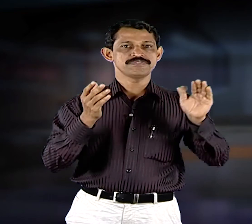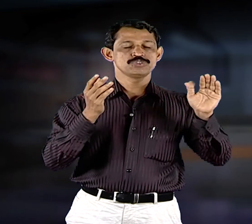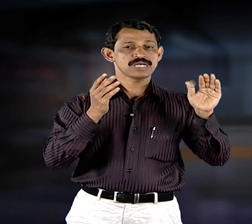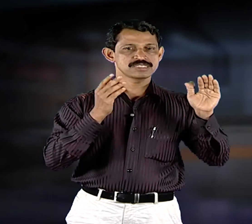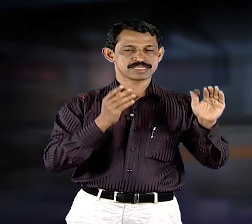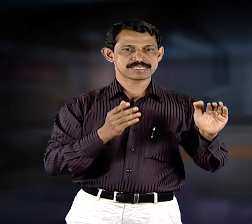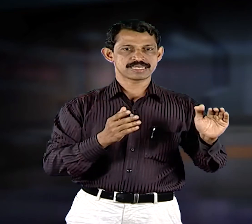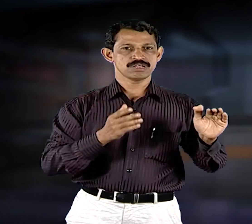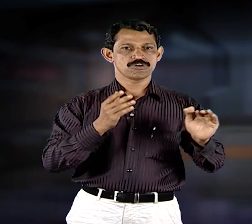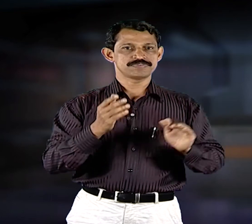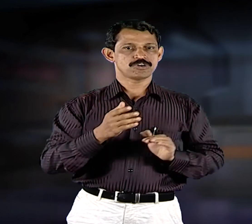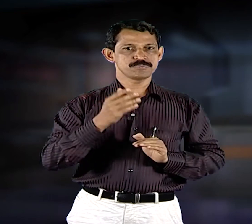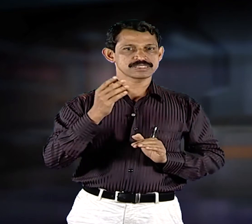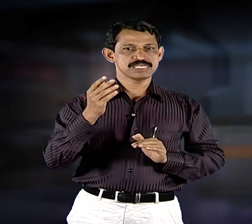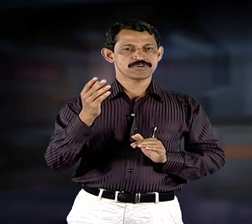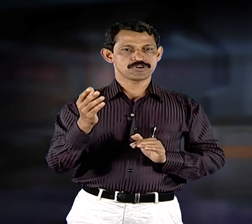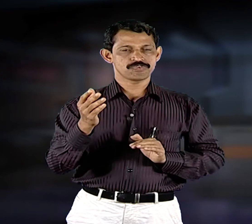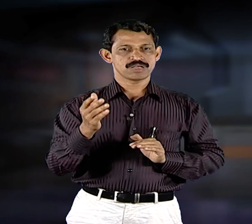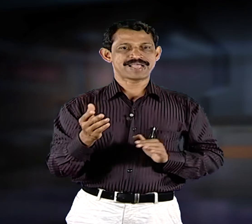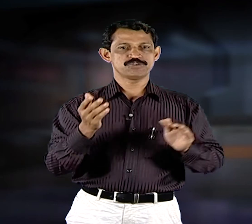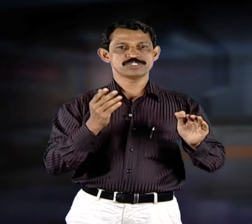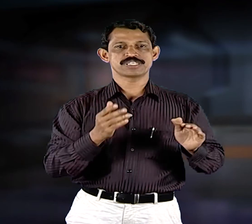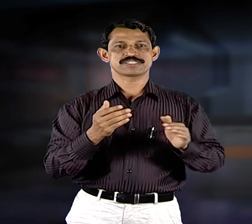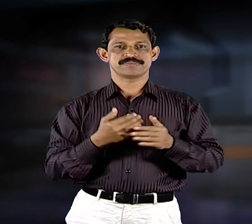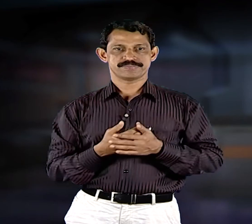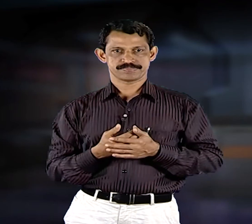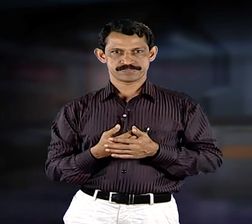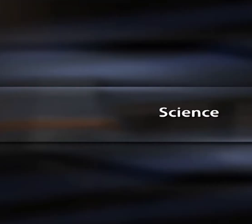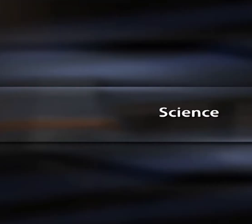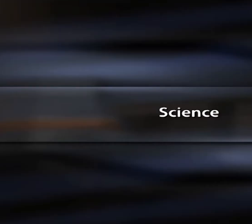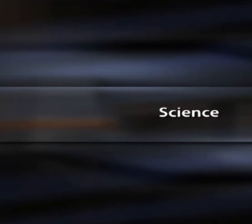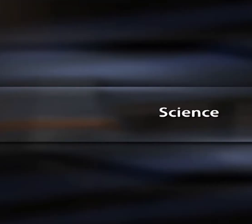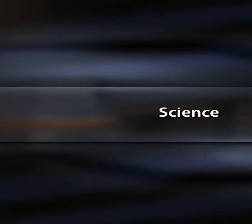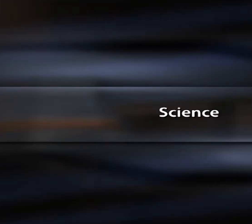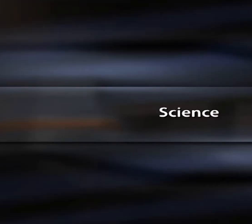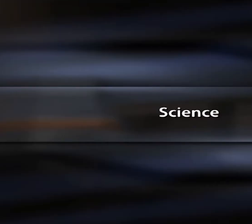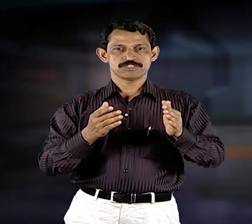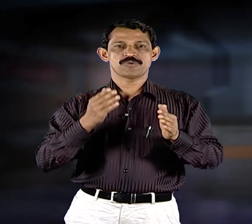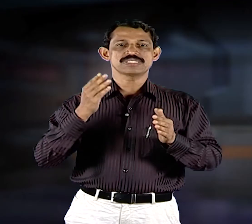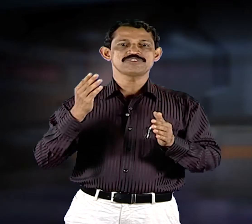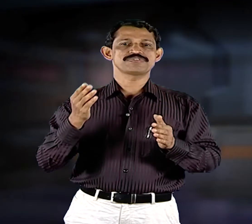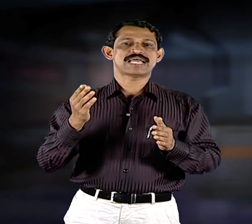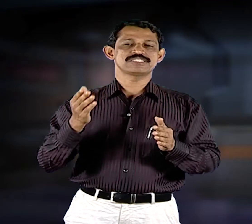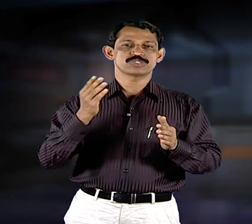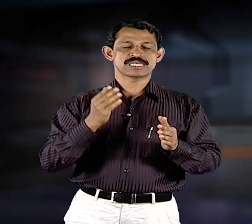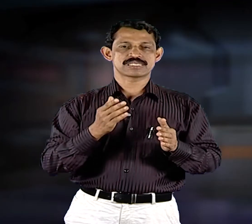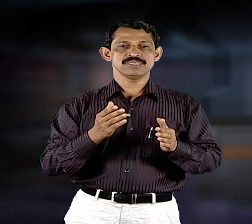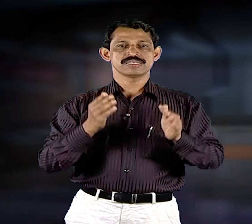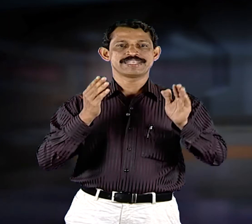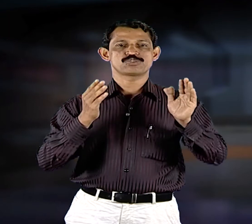due consideration of the objective of value education. Science. The objective of science education is to have